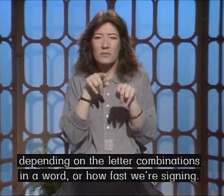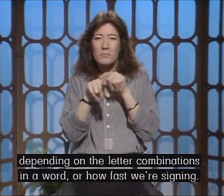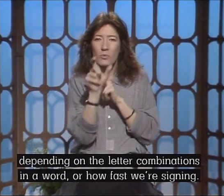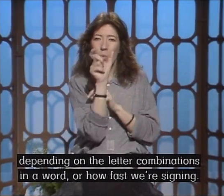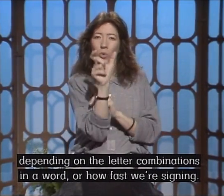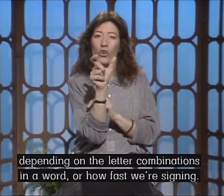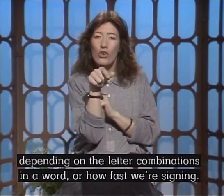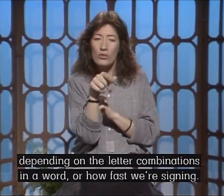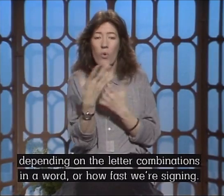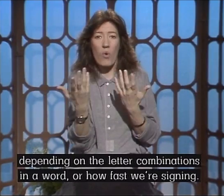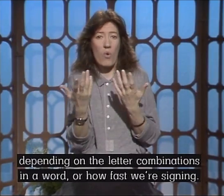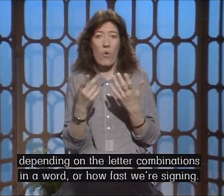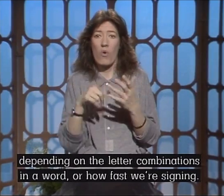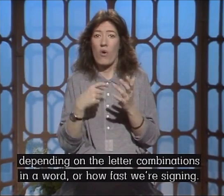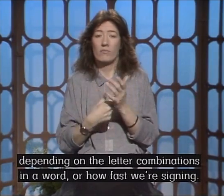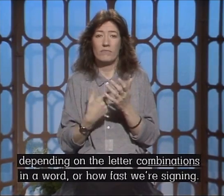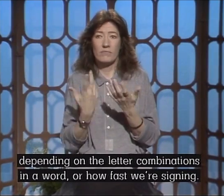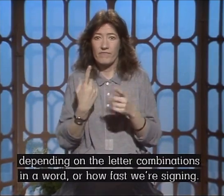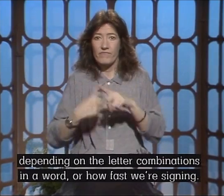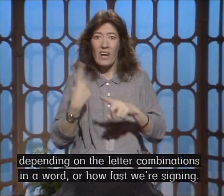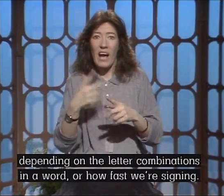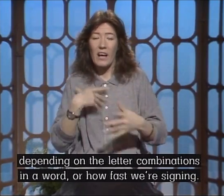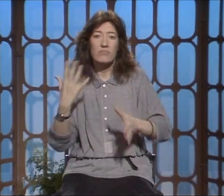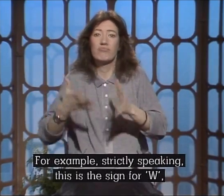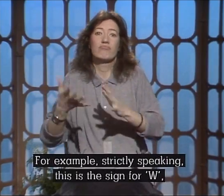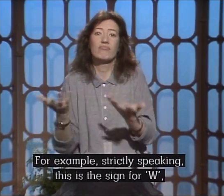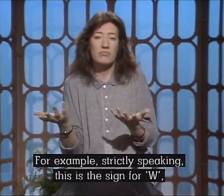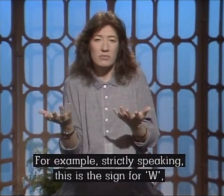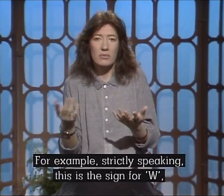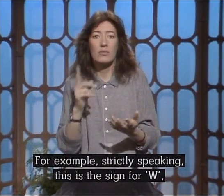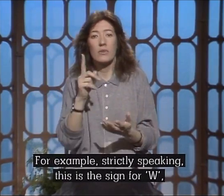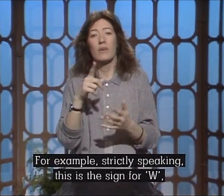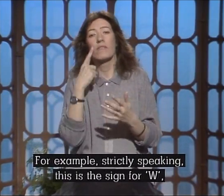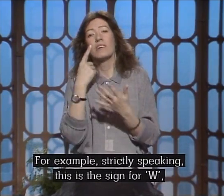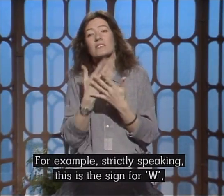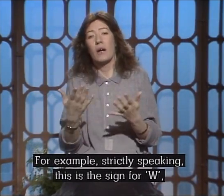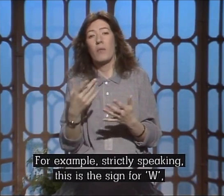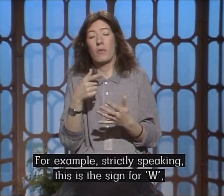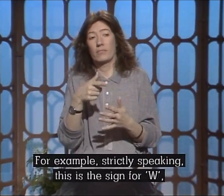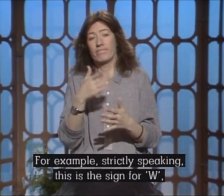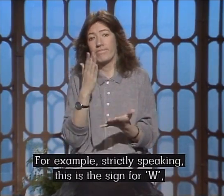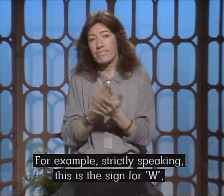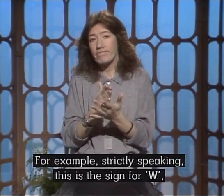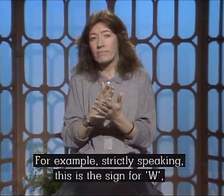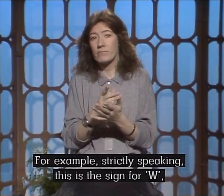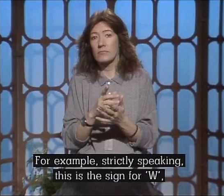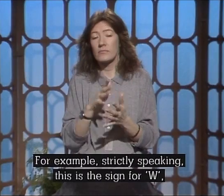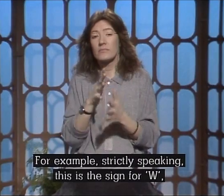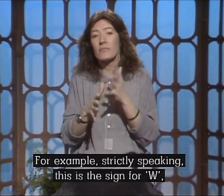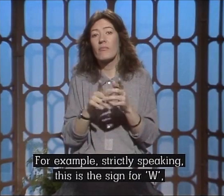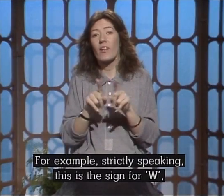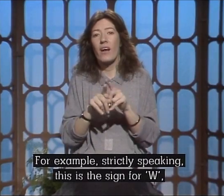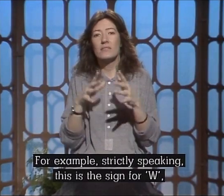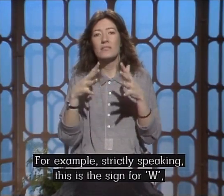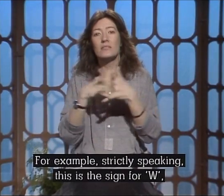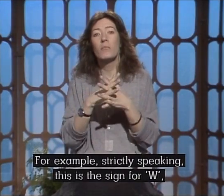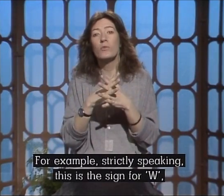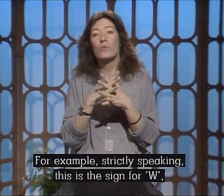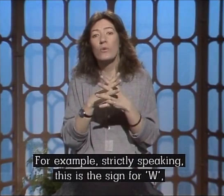word, or how fast we're signing. For example, this is, strictly speaking, the sign for